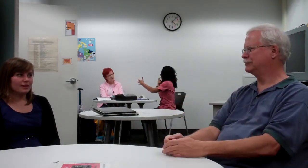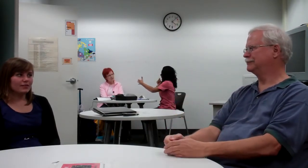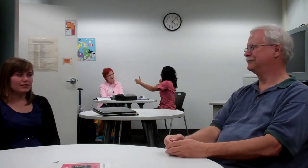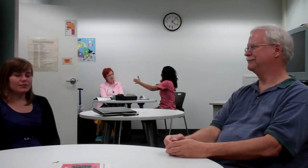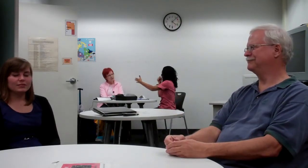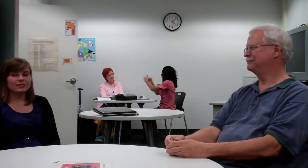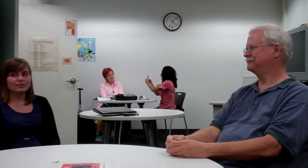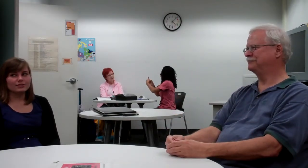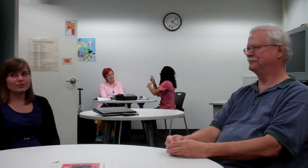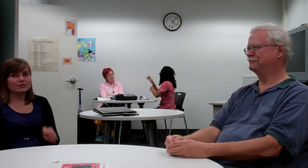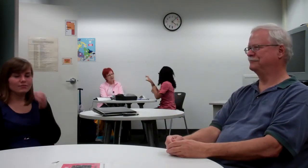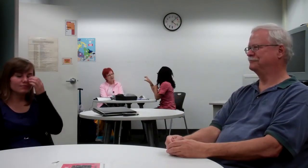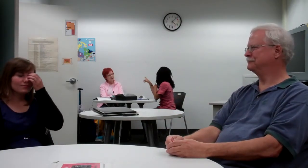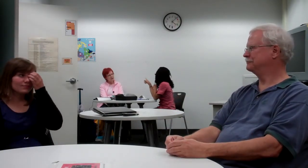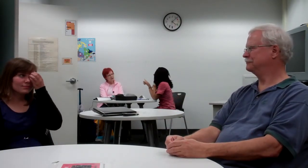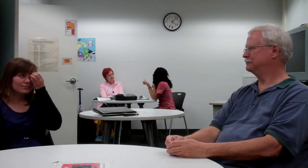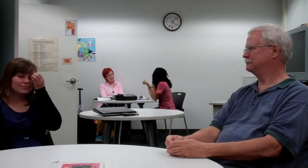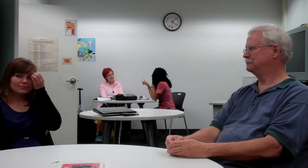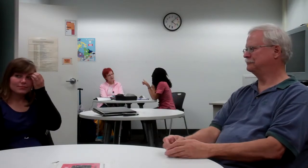horrible, in my opinion. Yeah, they don't always see the truth. It's